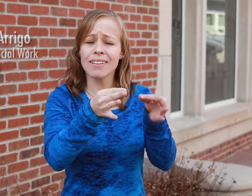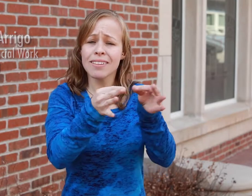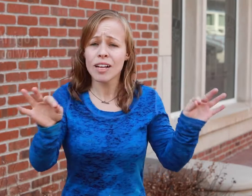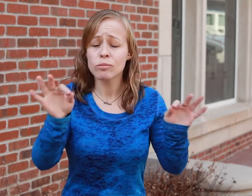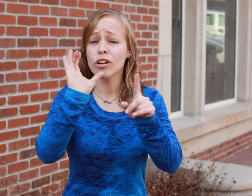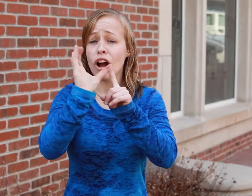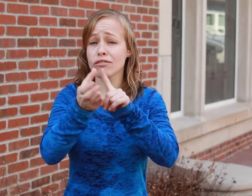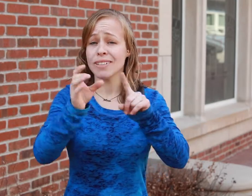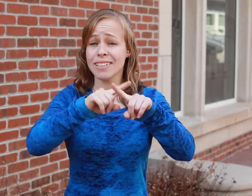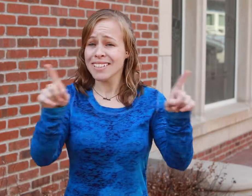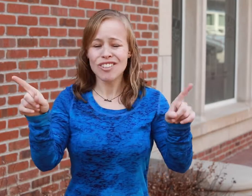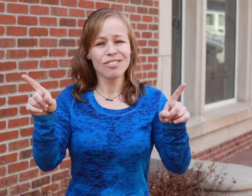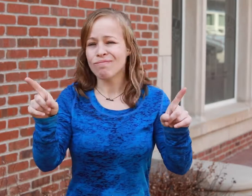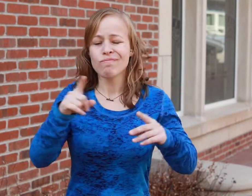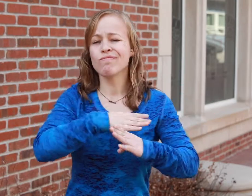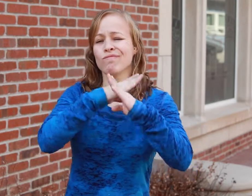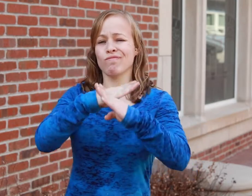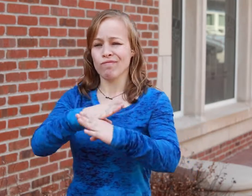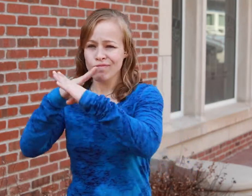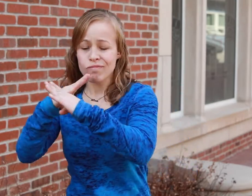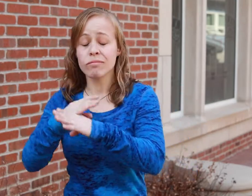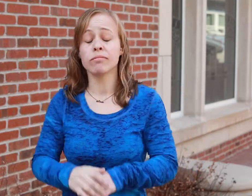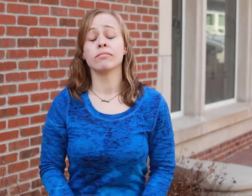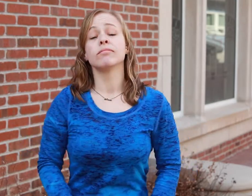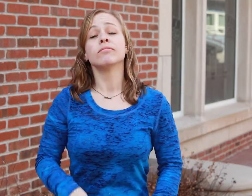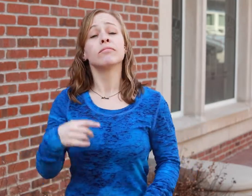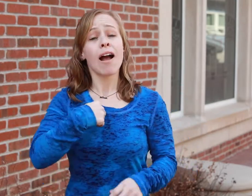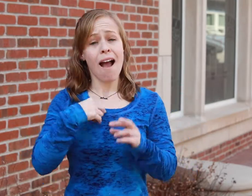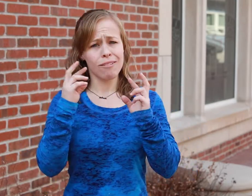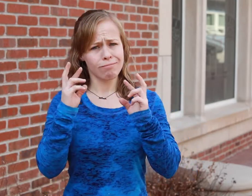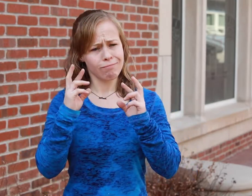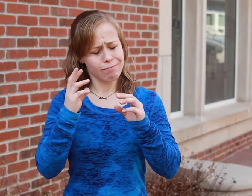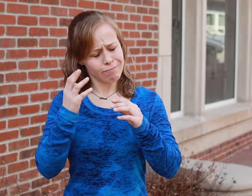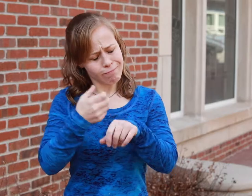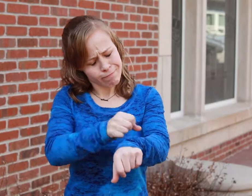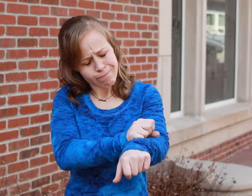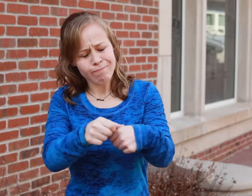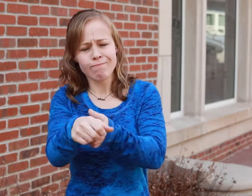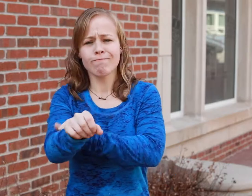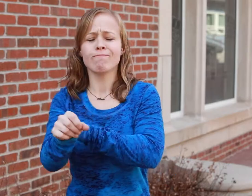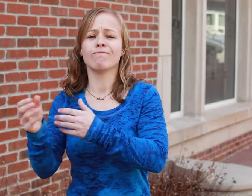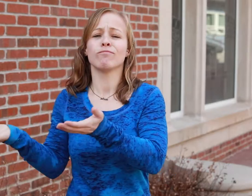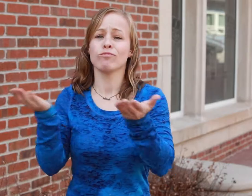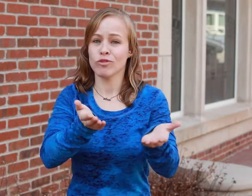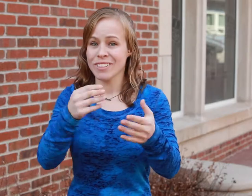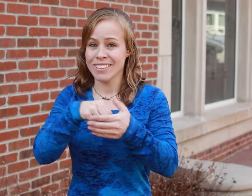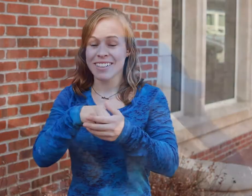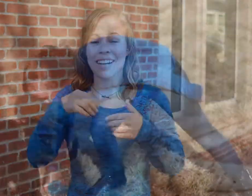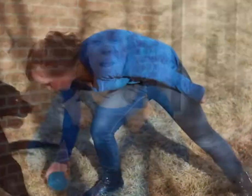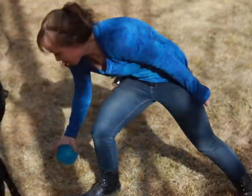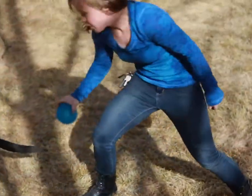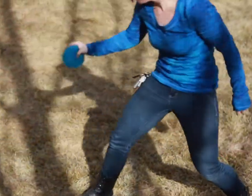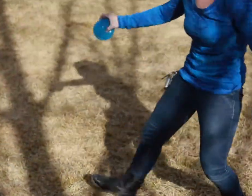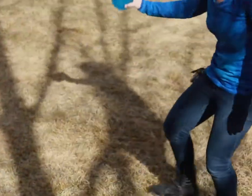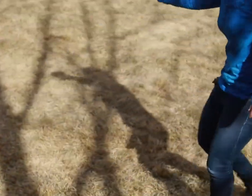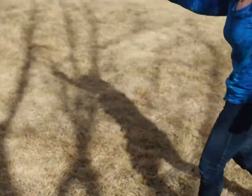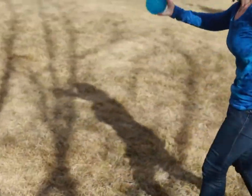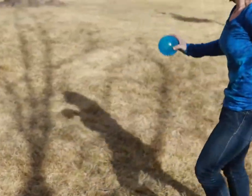from receiving services, and I plan to do that with the assistance and comfort of therapy animals. It